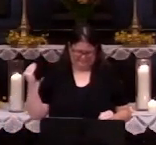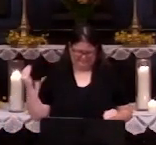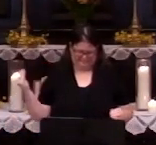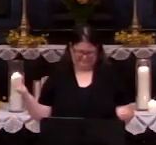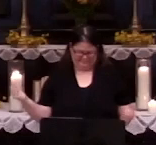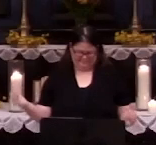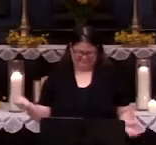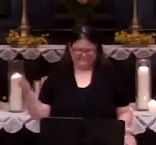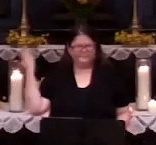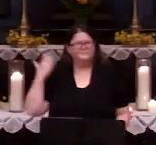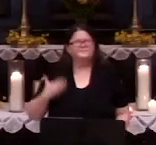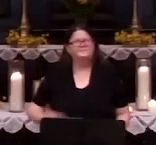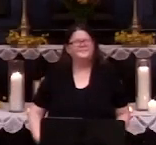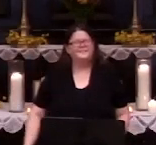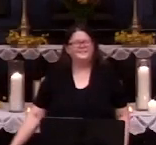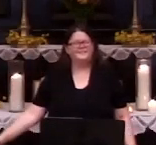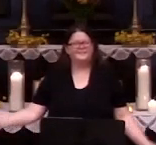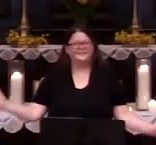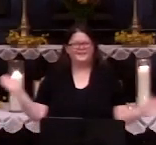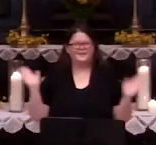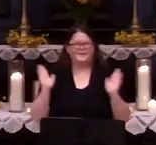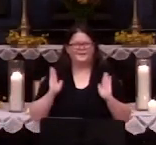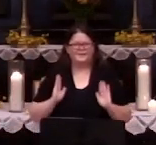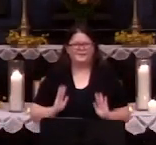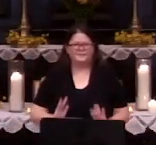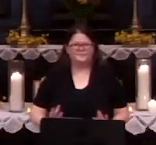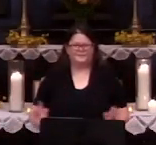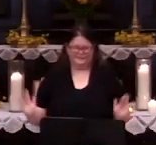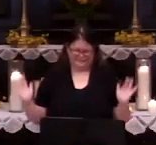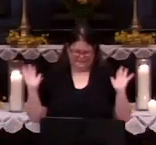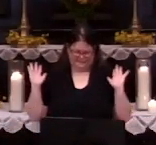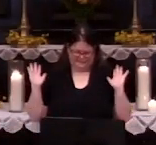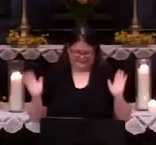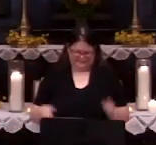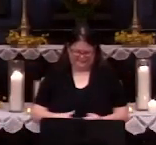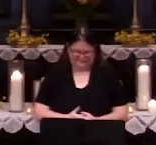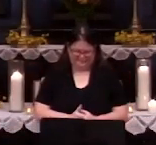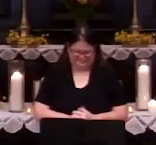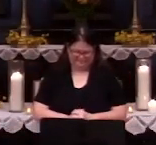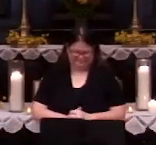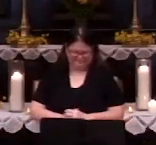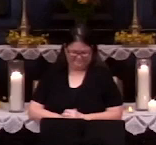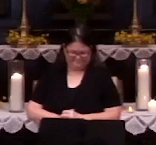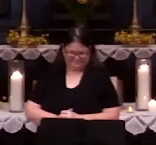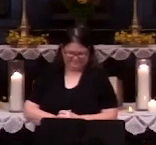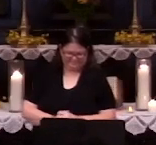Just a little touch of Argentina, brand of star quality.